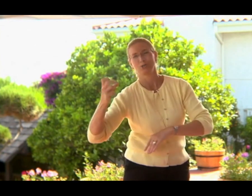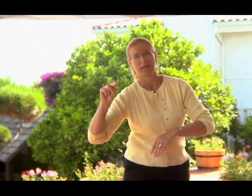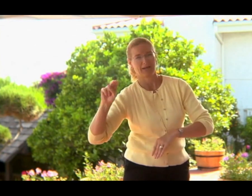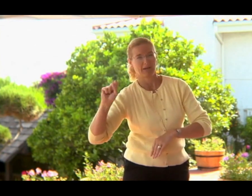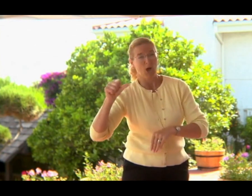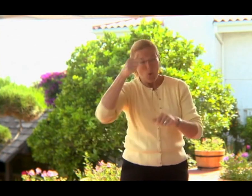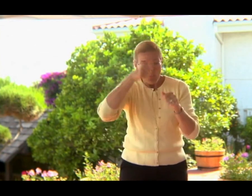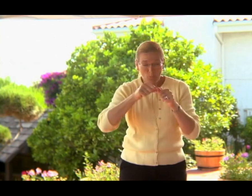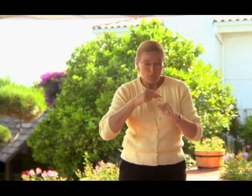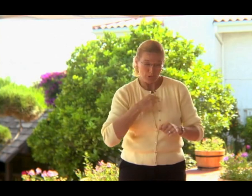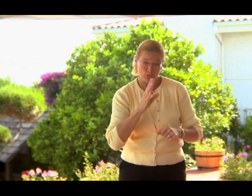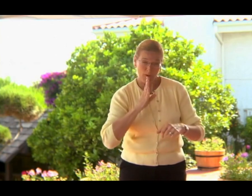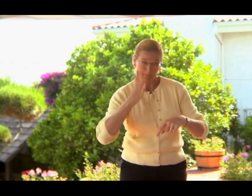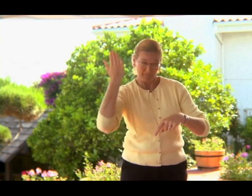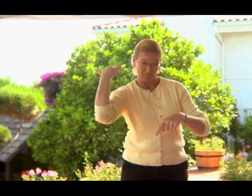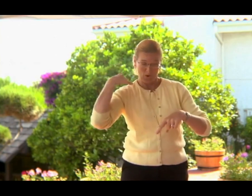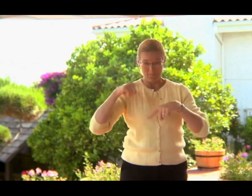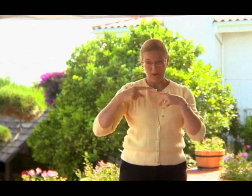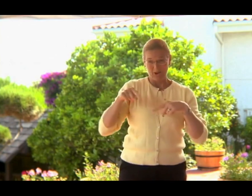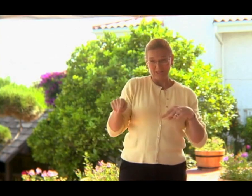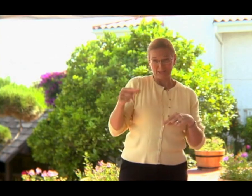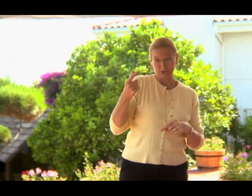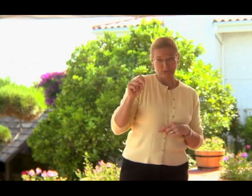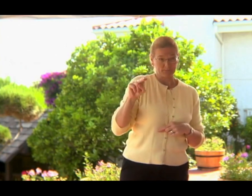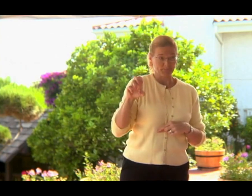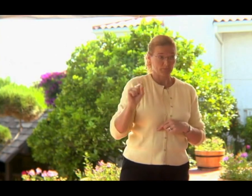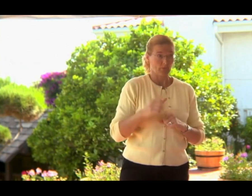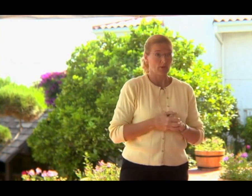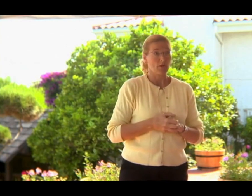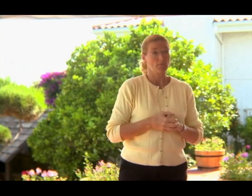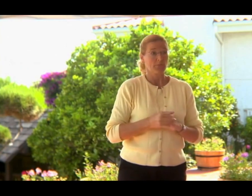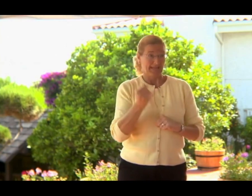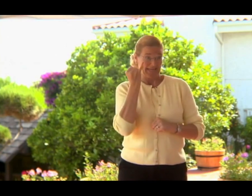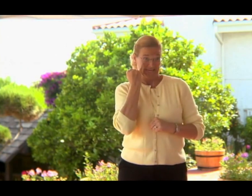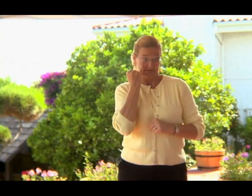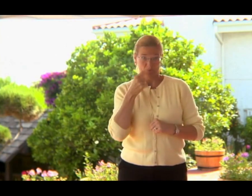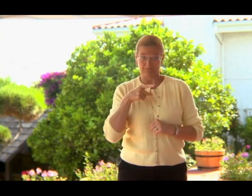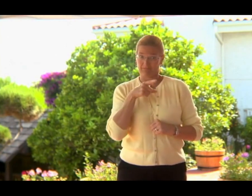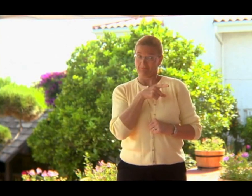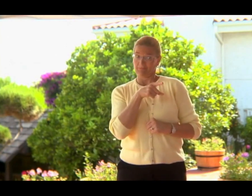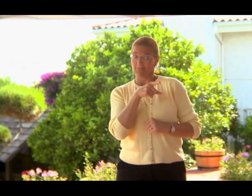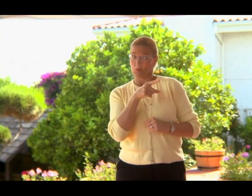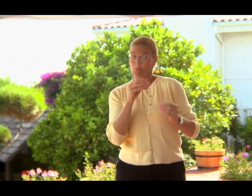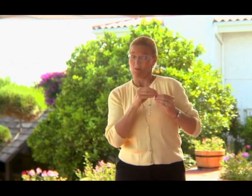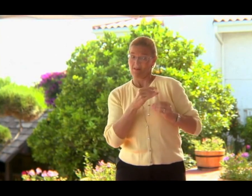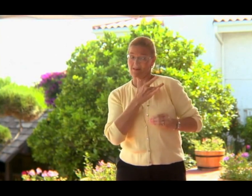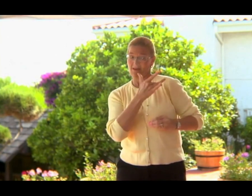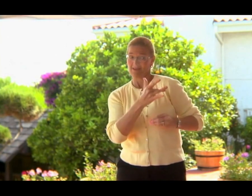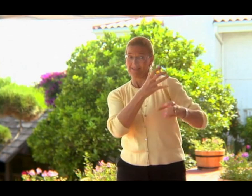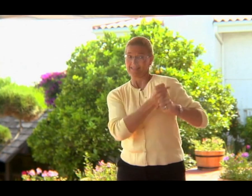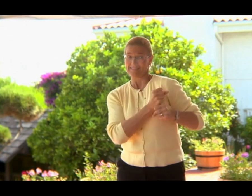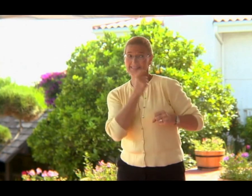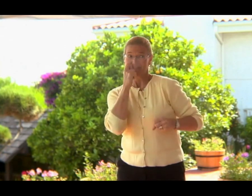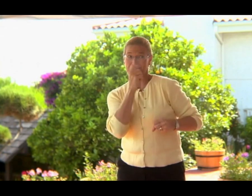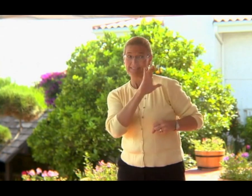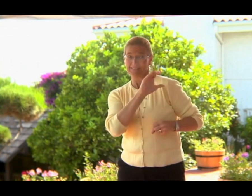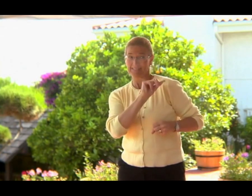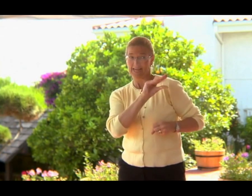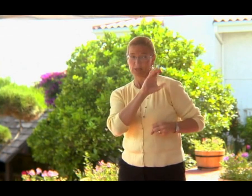while others are things that you are born with, in your genes, remember? Your genes will influence if you are more likely to get skin